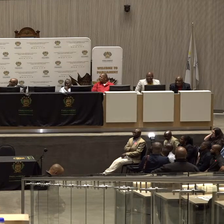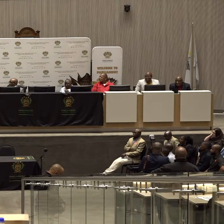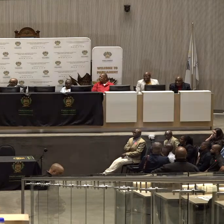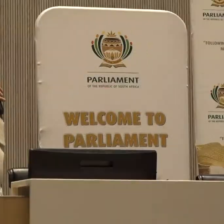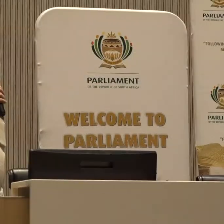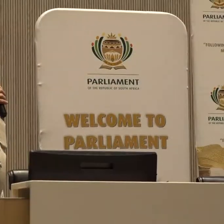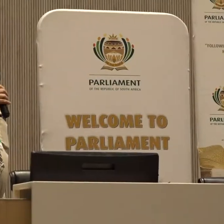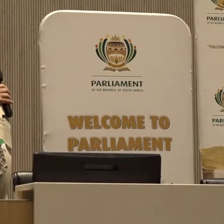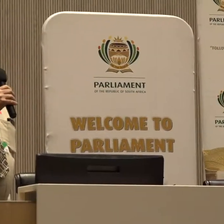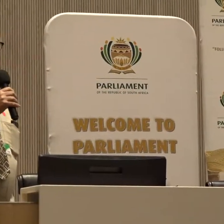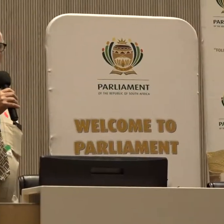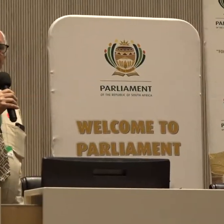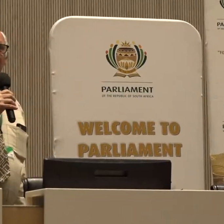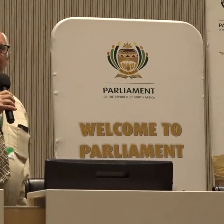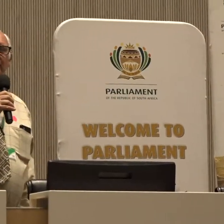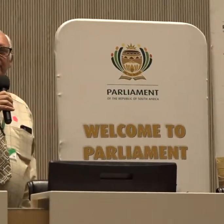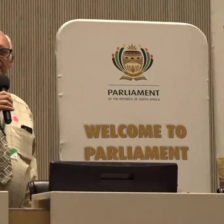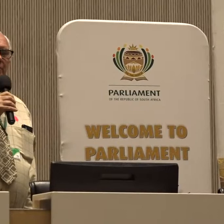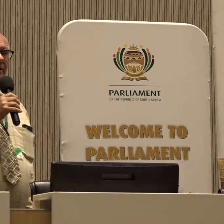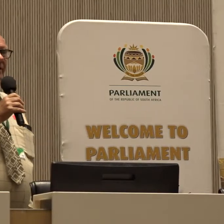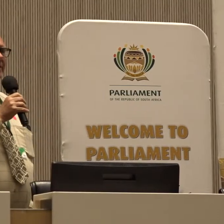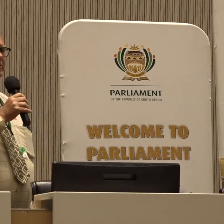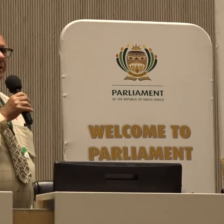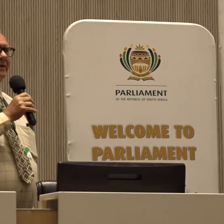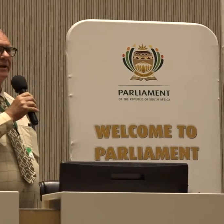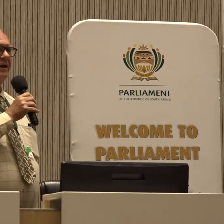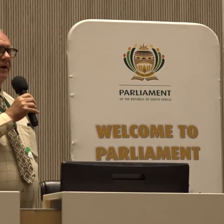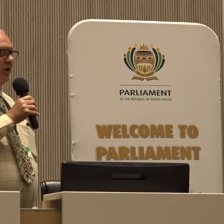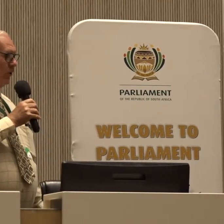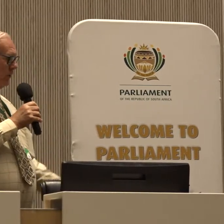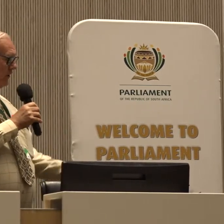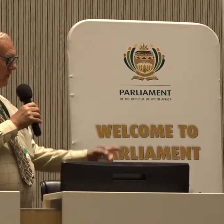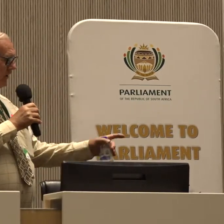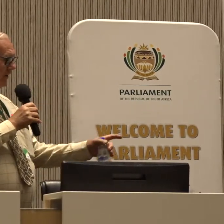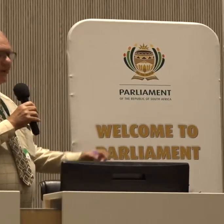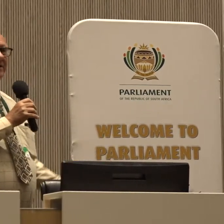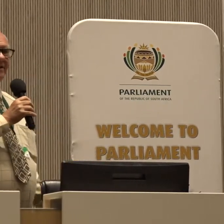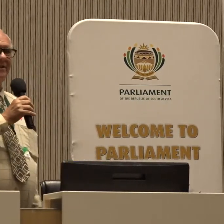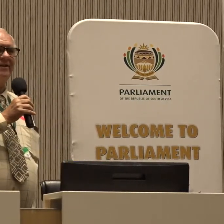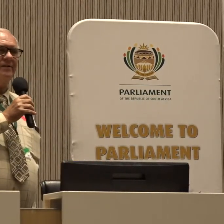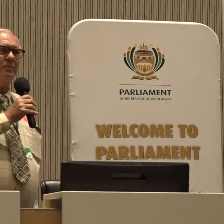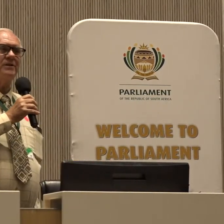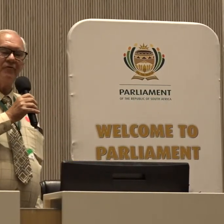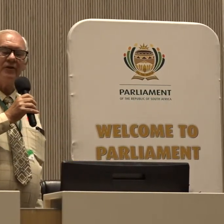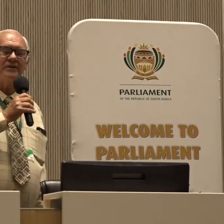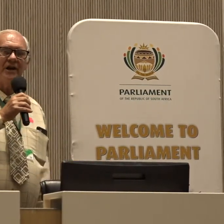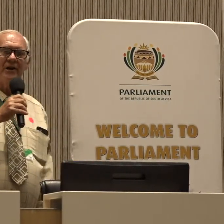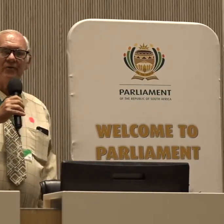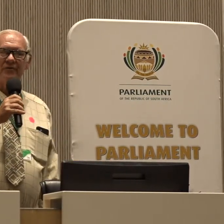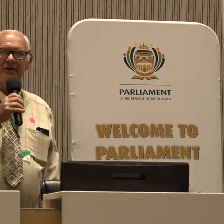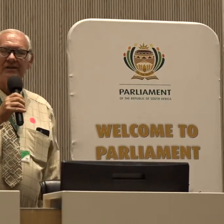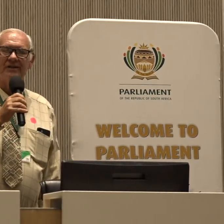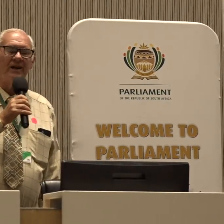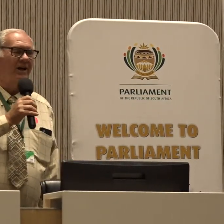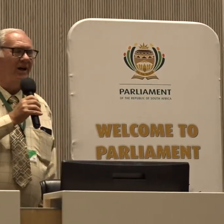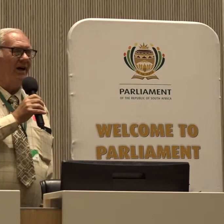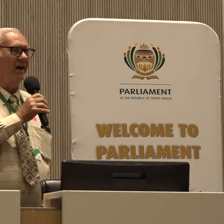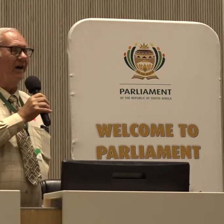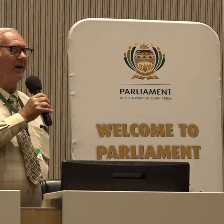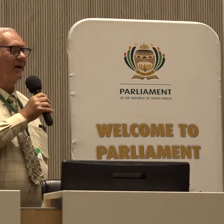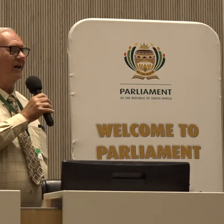it is really a privilege for me to be in this meeting especially with the specific chair of